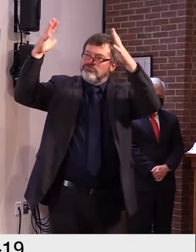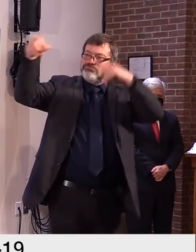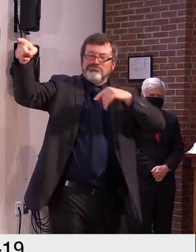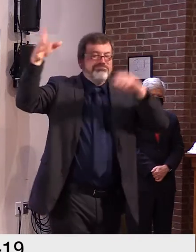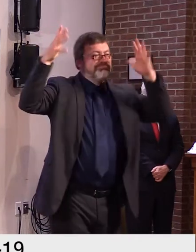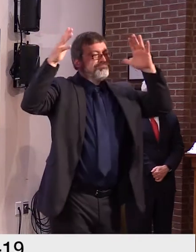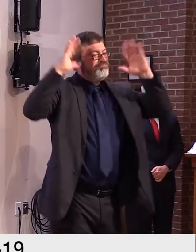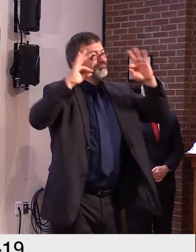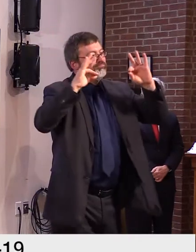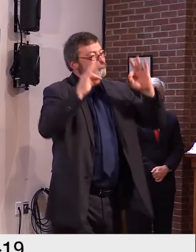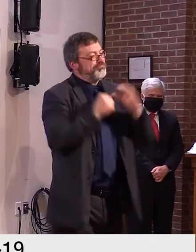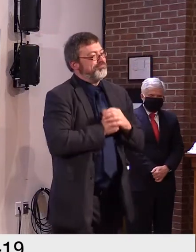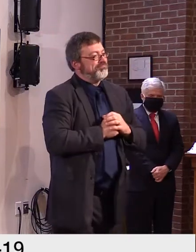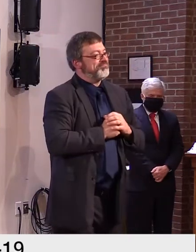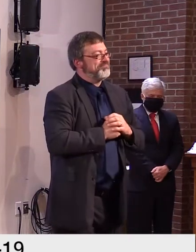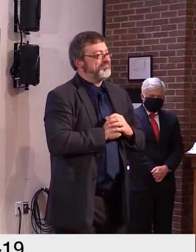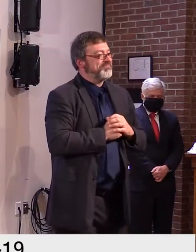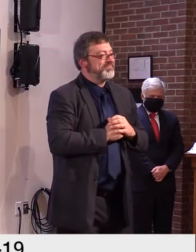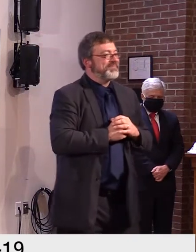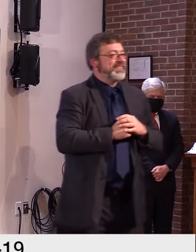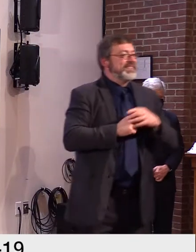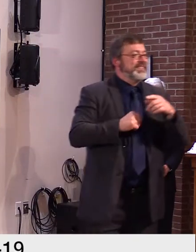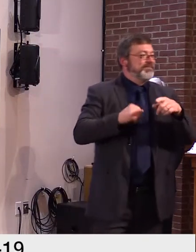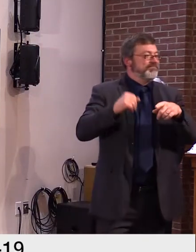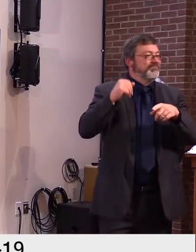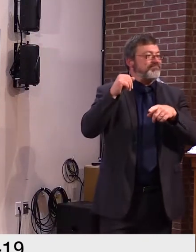All right, Henry, VPR.